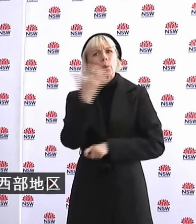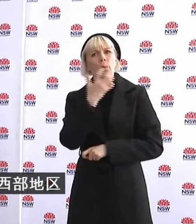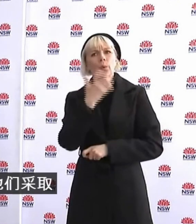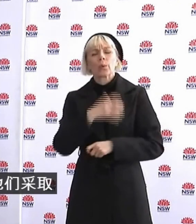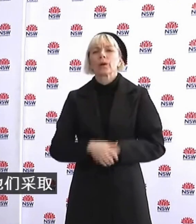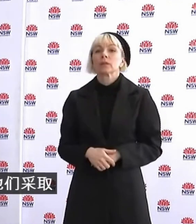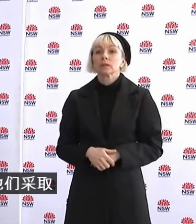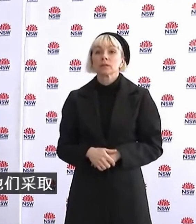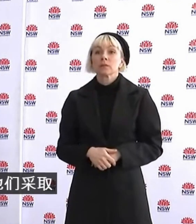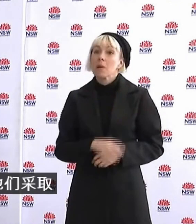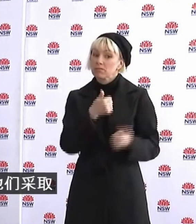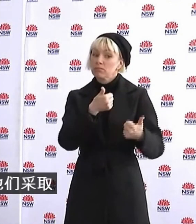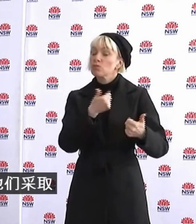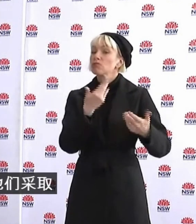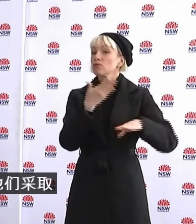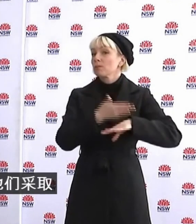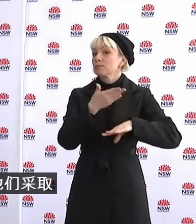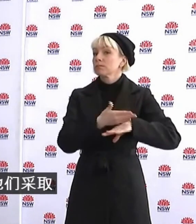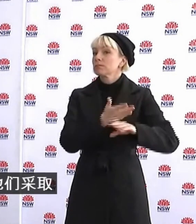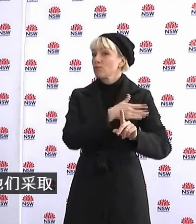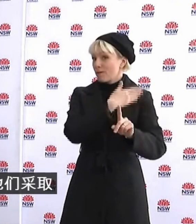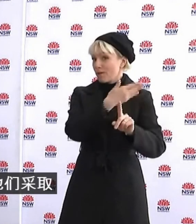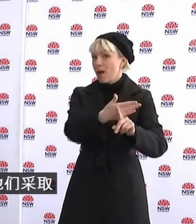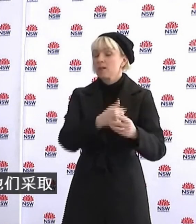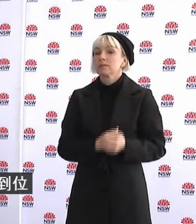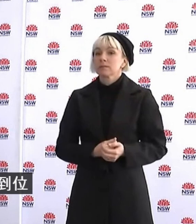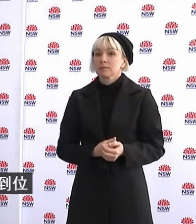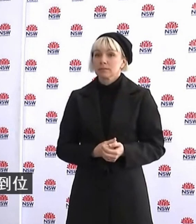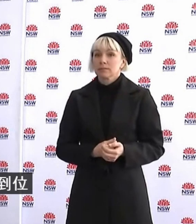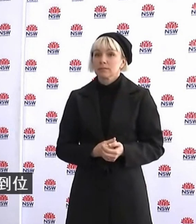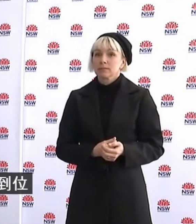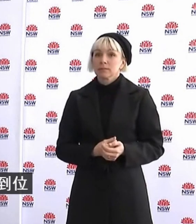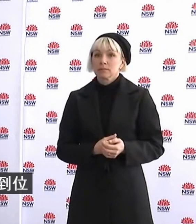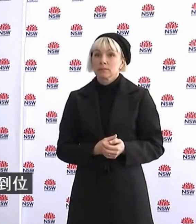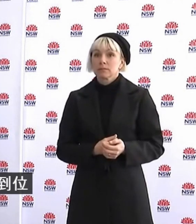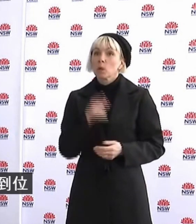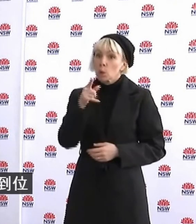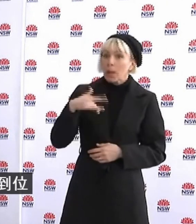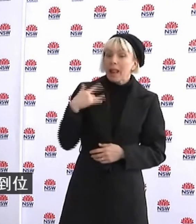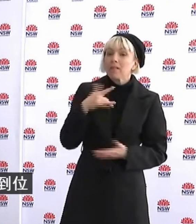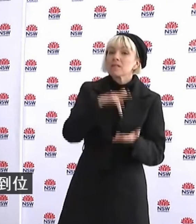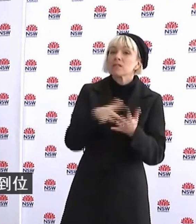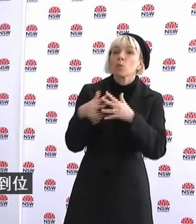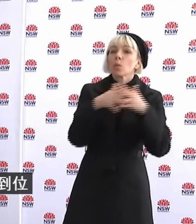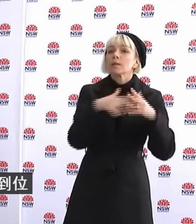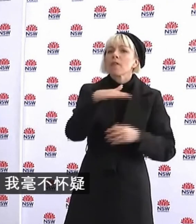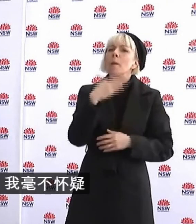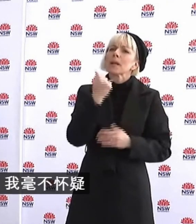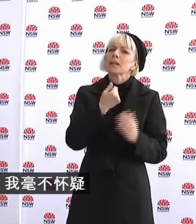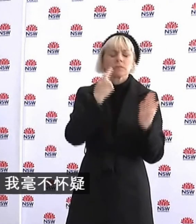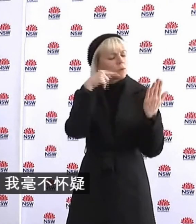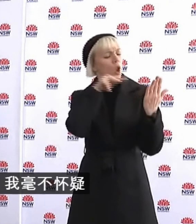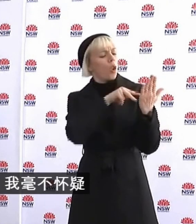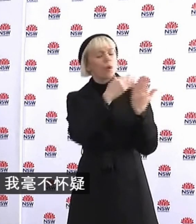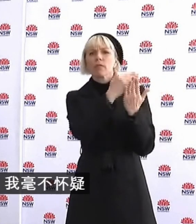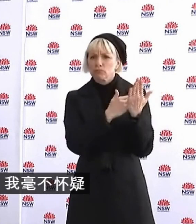Central West has responded well. They need to make sure that they take notice of the orders. There are additional police in place. They are